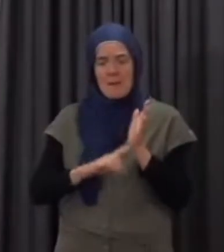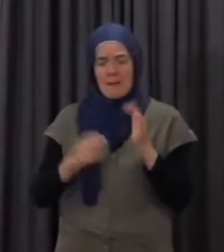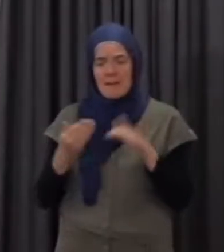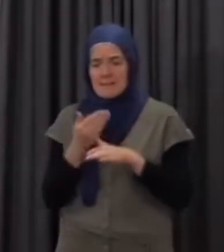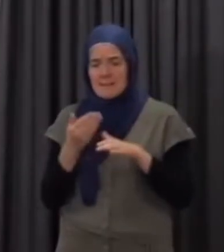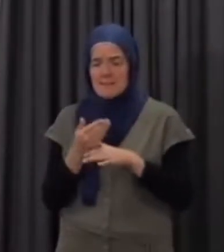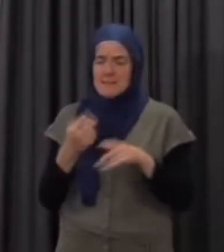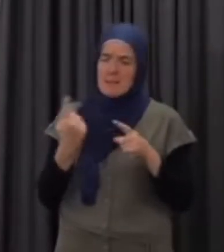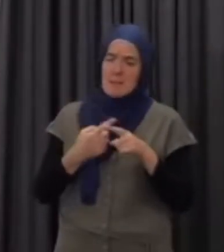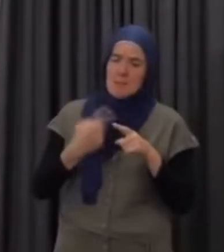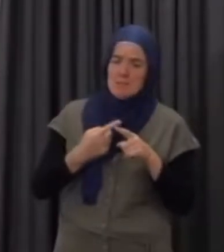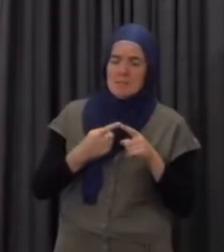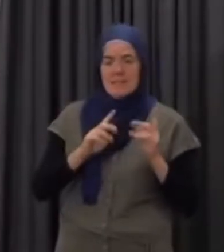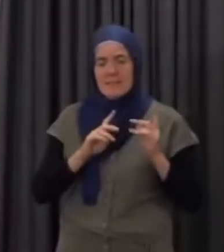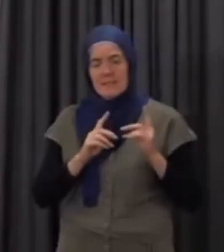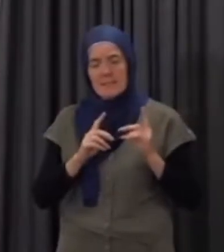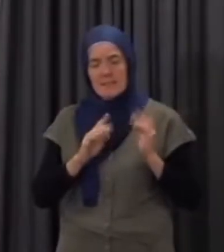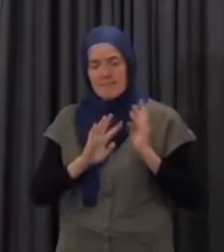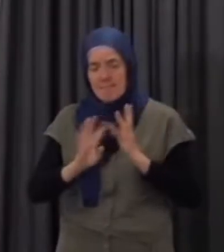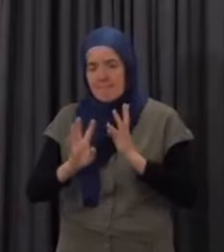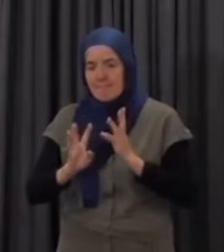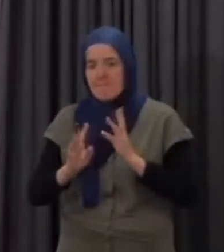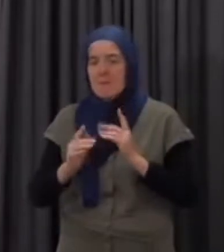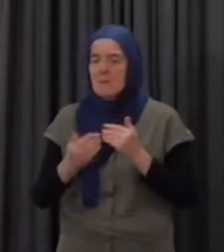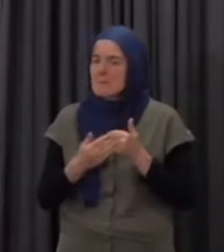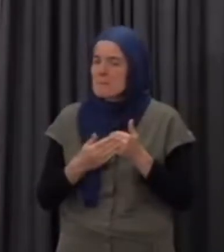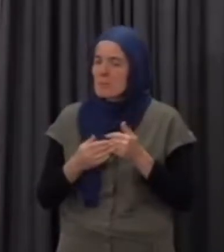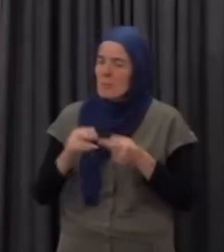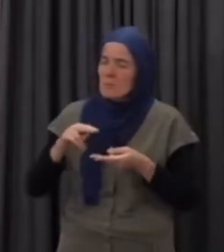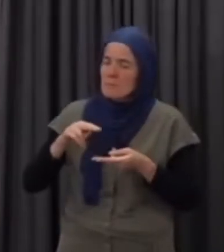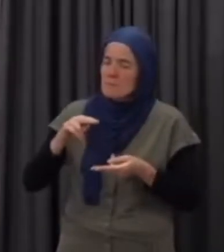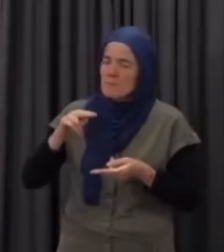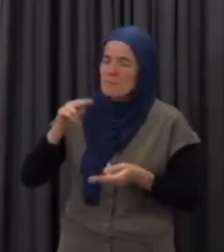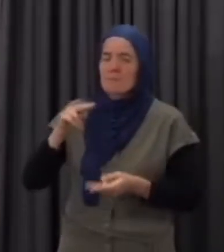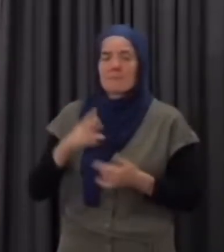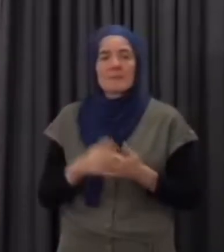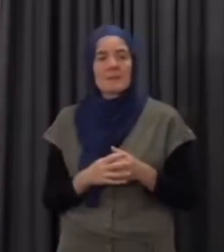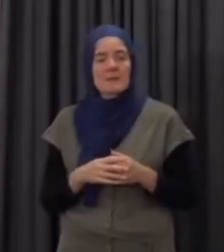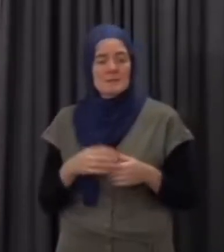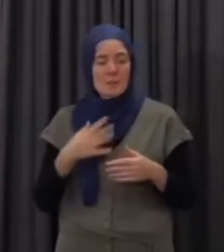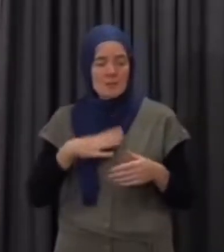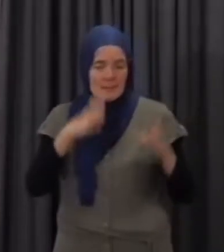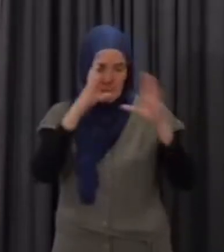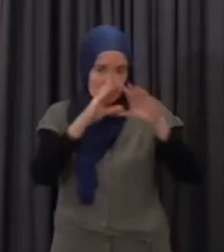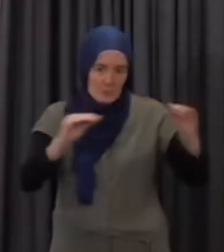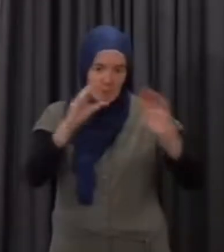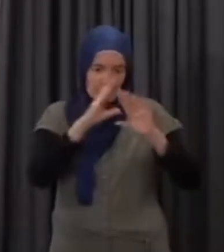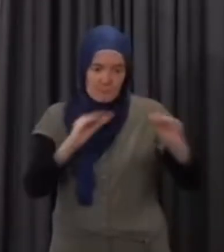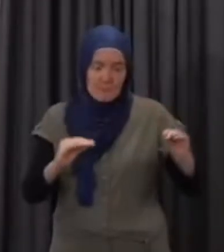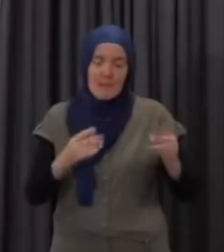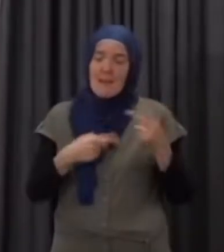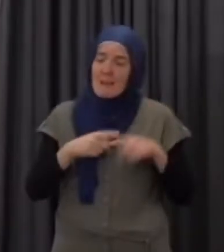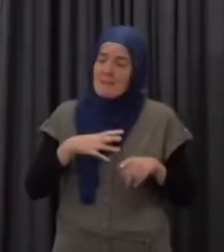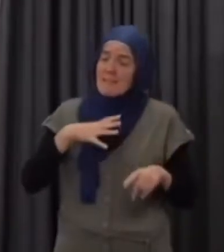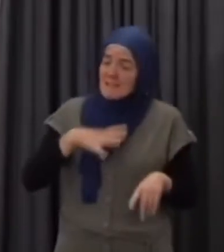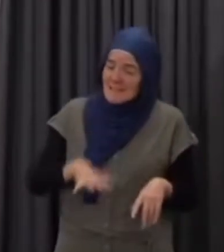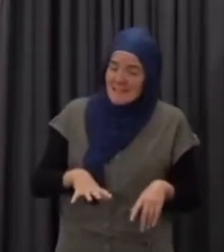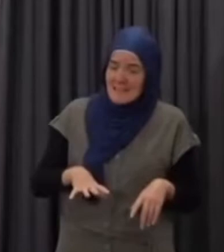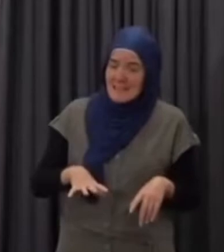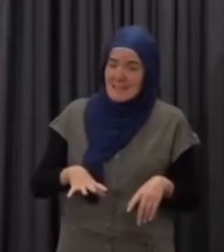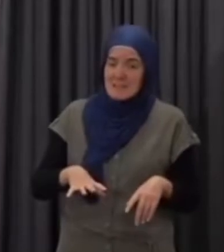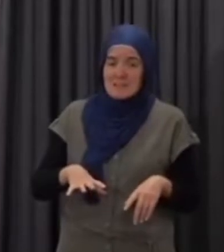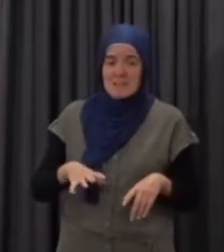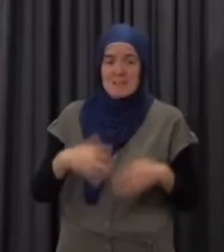our A&E tendencies. So we just need to give the message that if people need to access the services, we will try to accommodate them as safely as possible, but